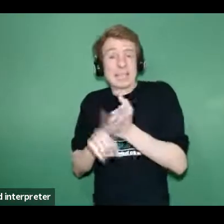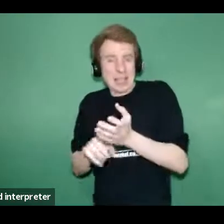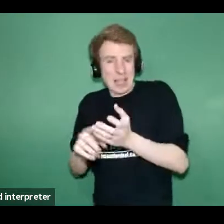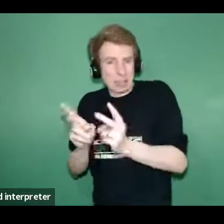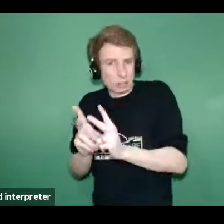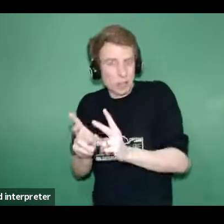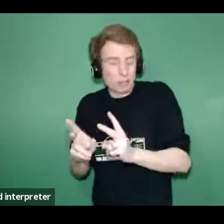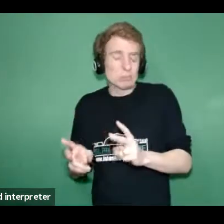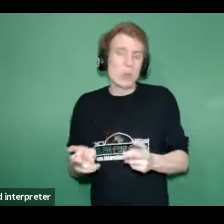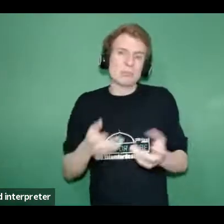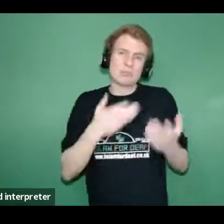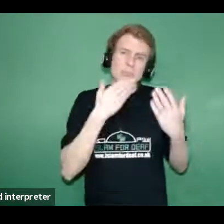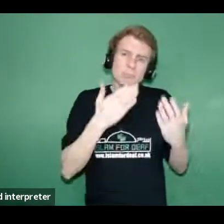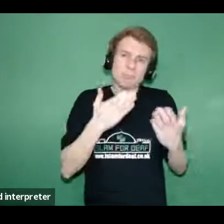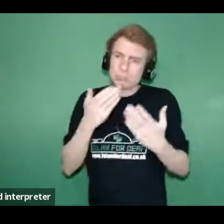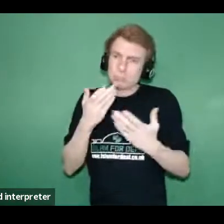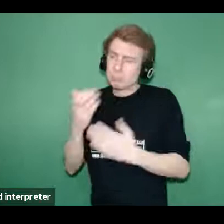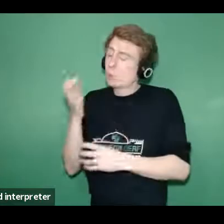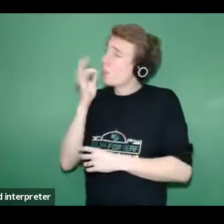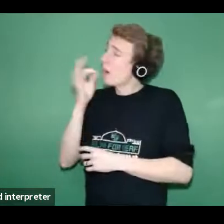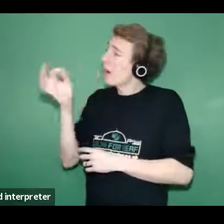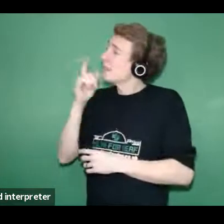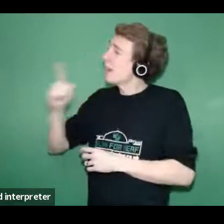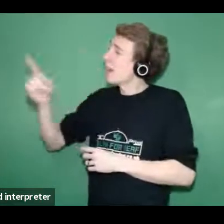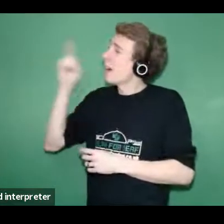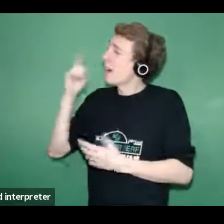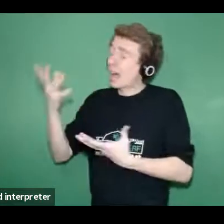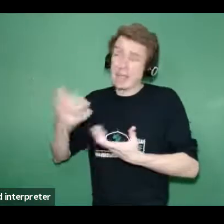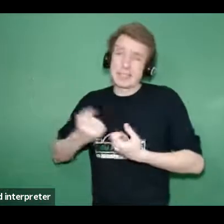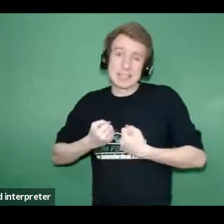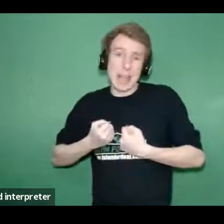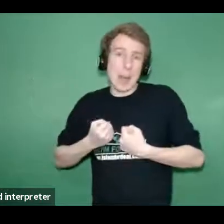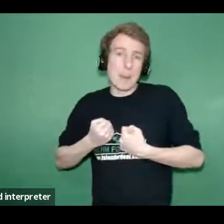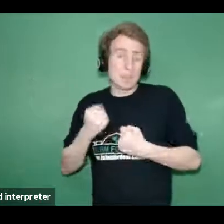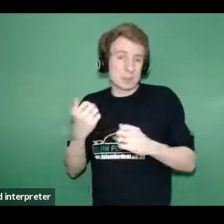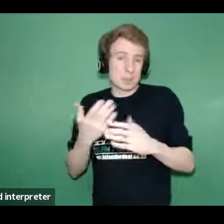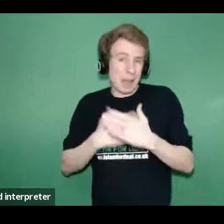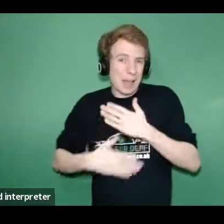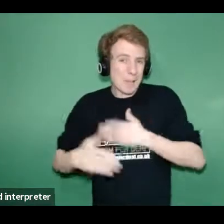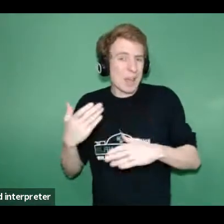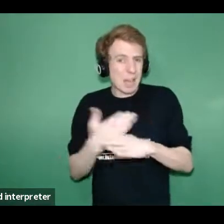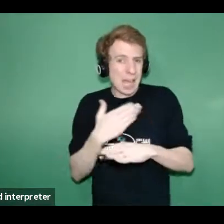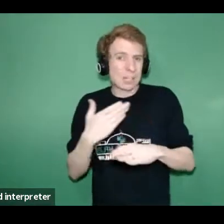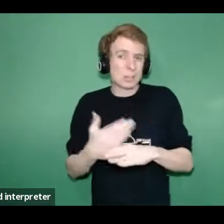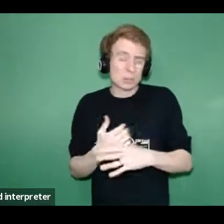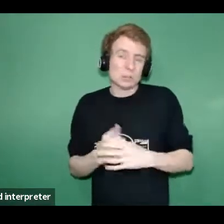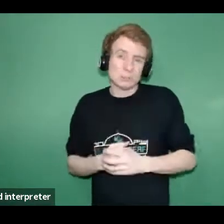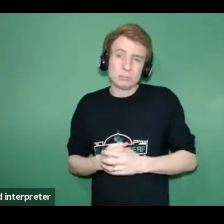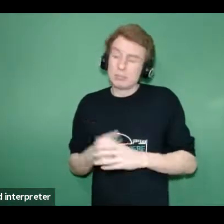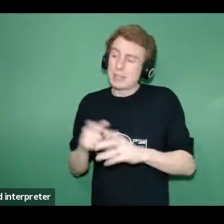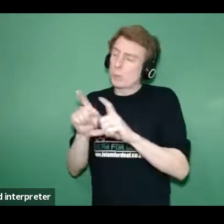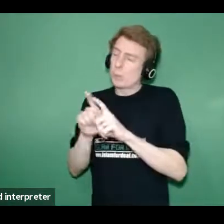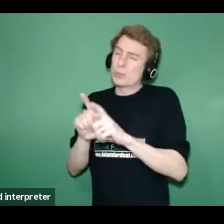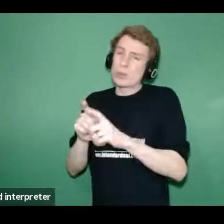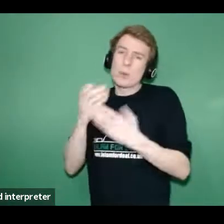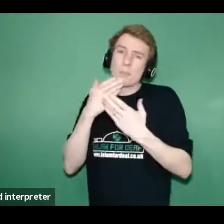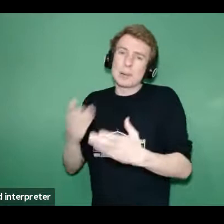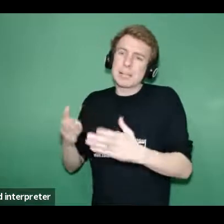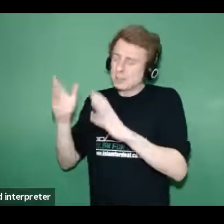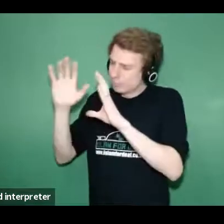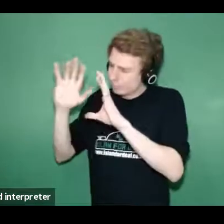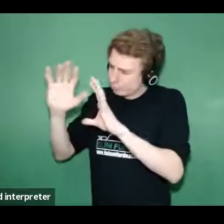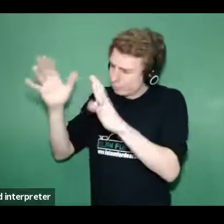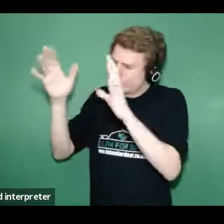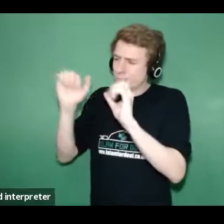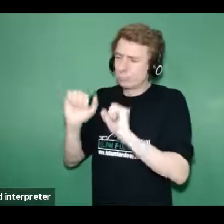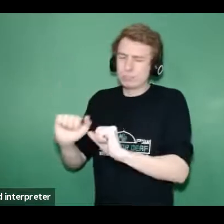He accepts these blessed actions, and may He shower peace and salutations and blessings upon our Prophet Muhammad and upon